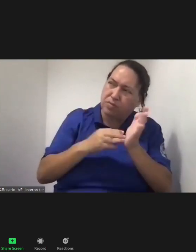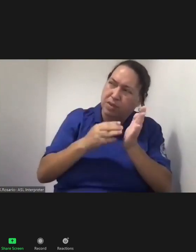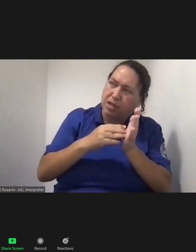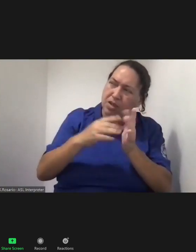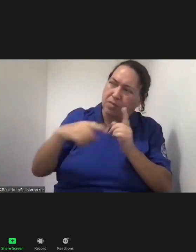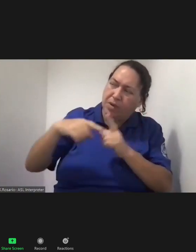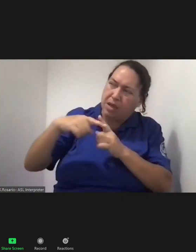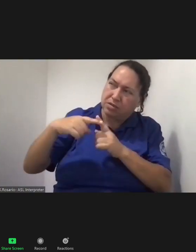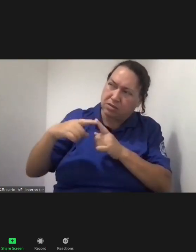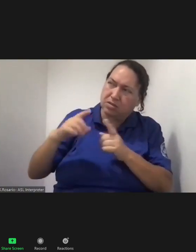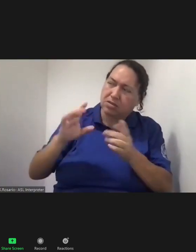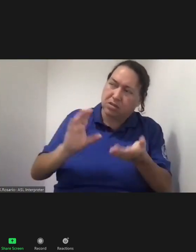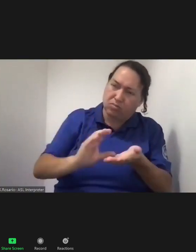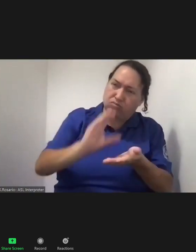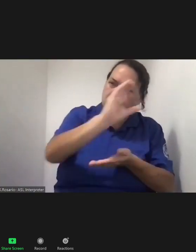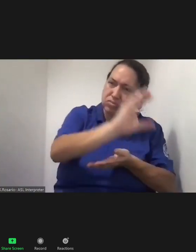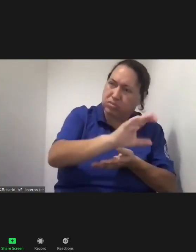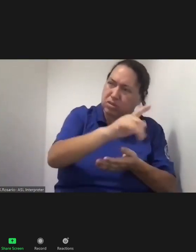Yes.